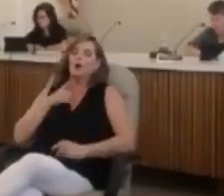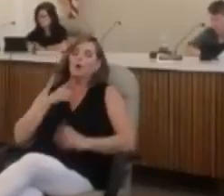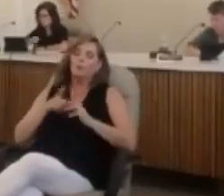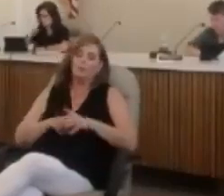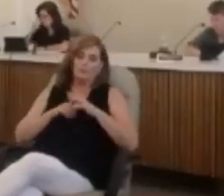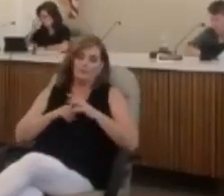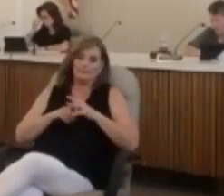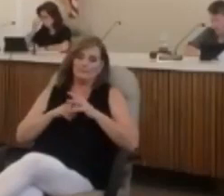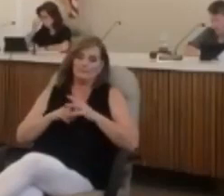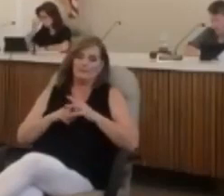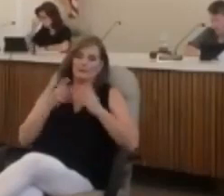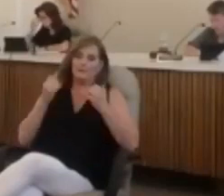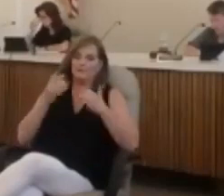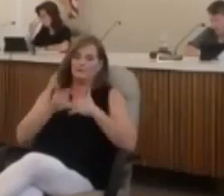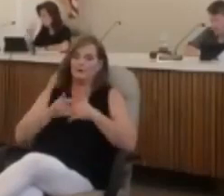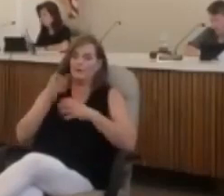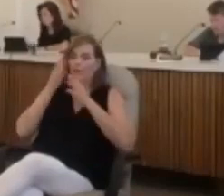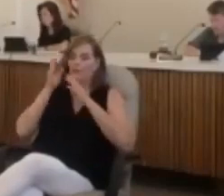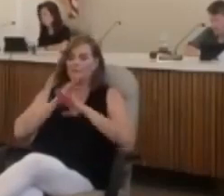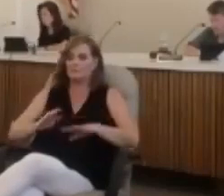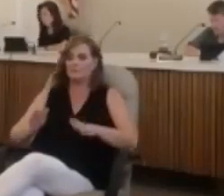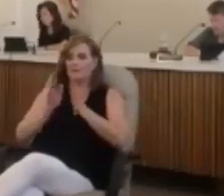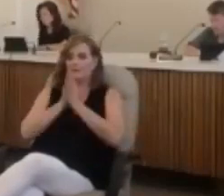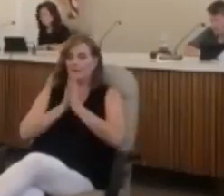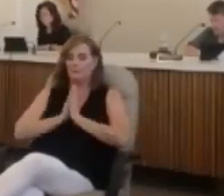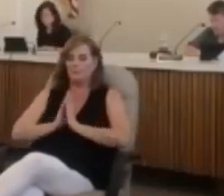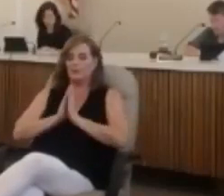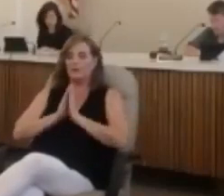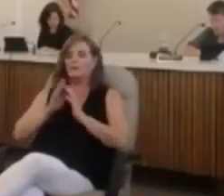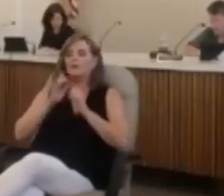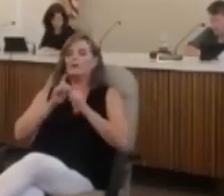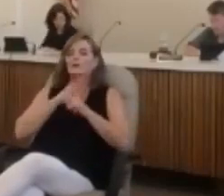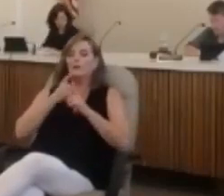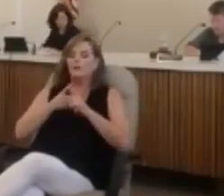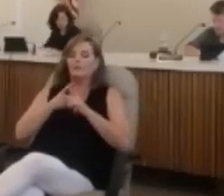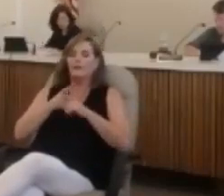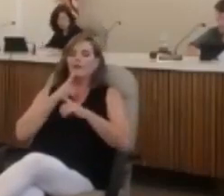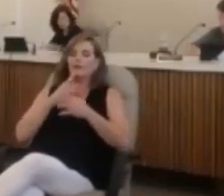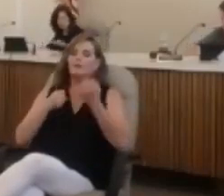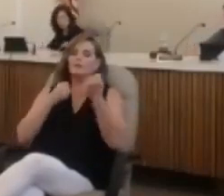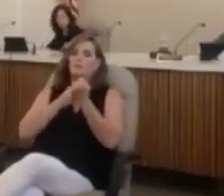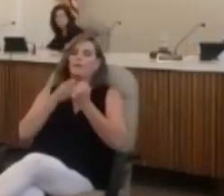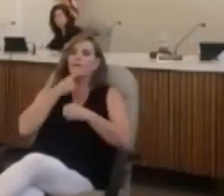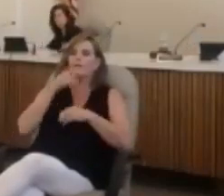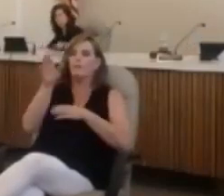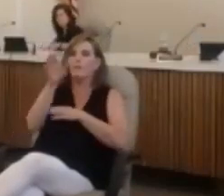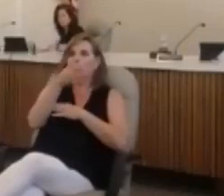tonight with a silent prayer, followed by the Pledge of Allegiance to the flag.